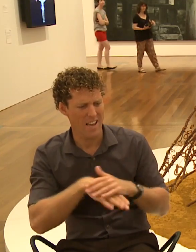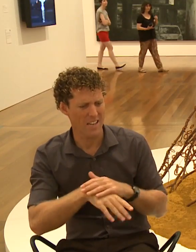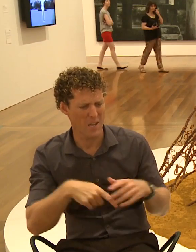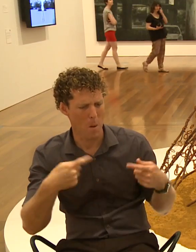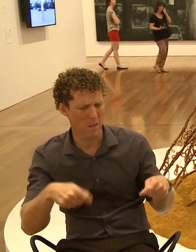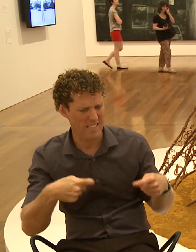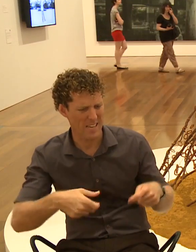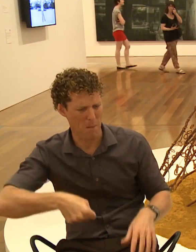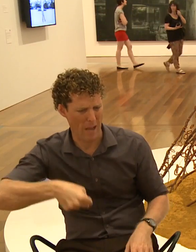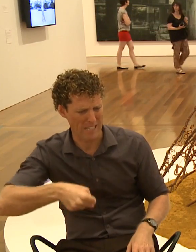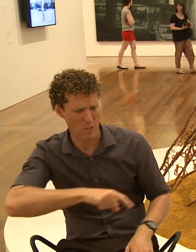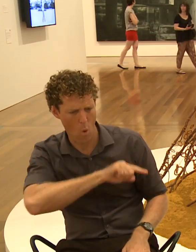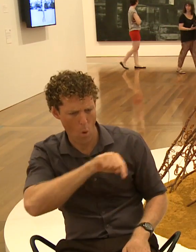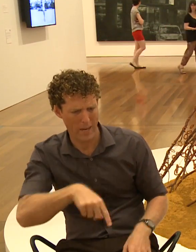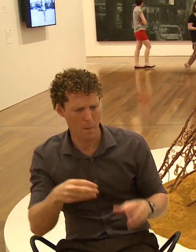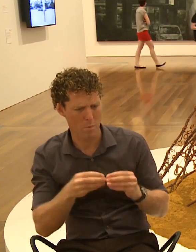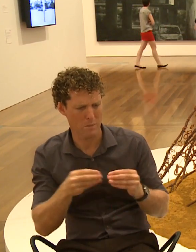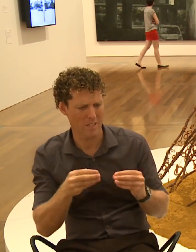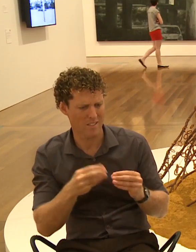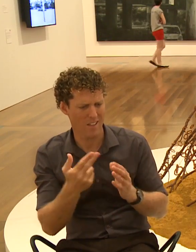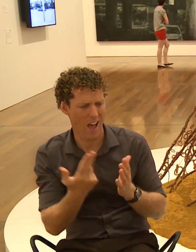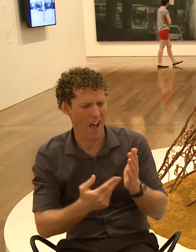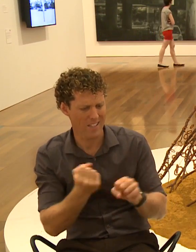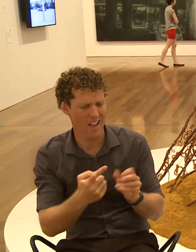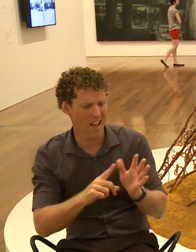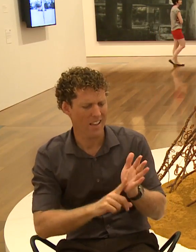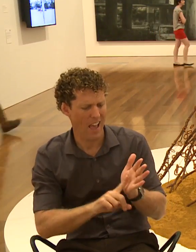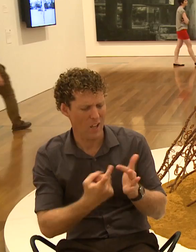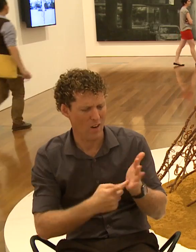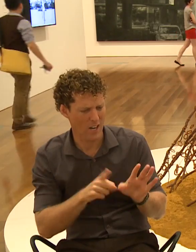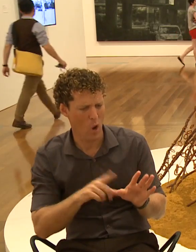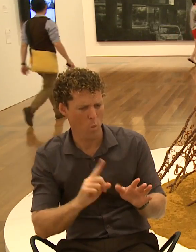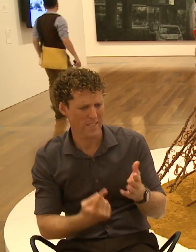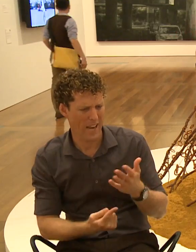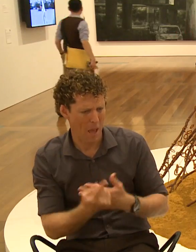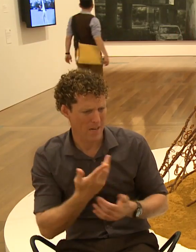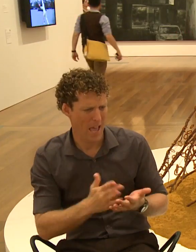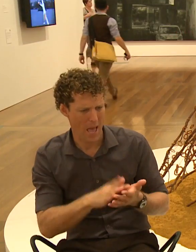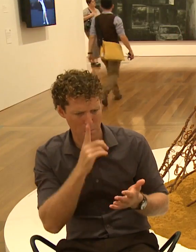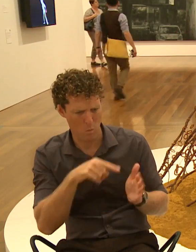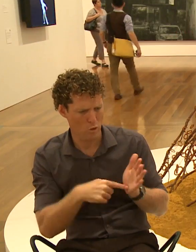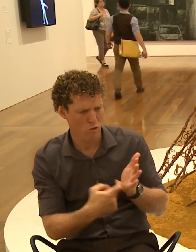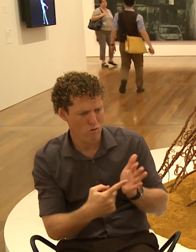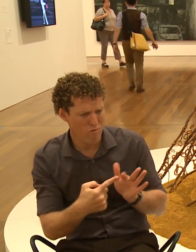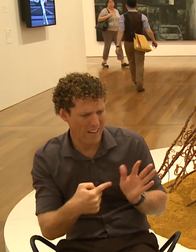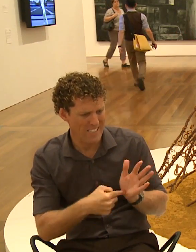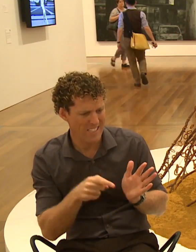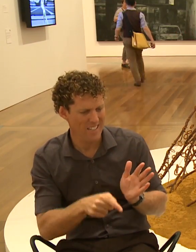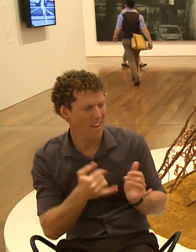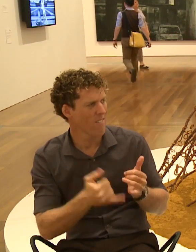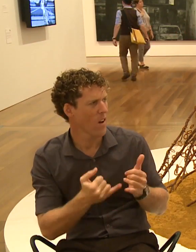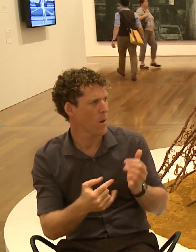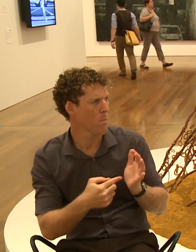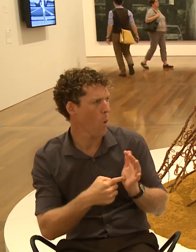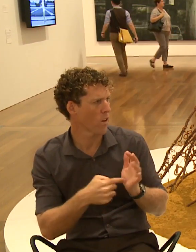to the gallery, and then, you know, worrying what might happen to it, how people might treat it. So it was important for us to discuss all of